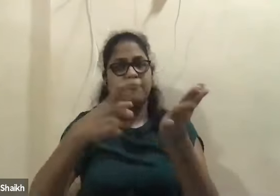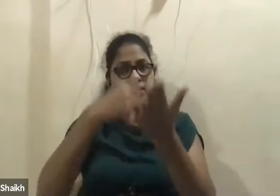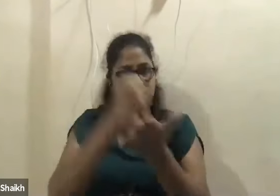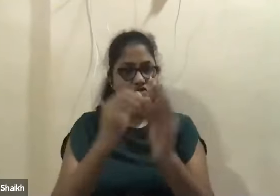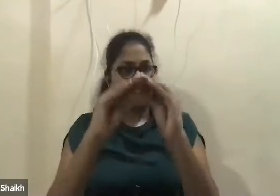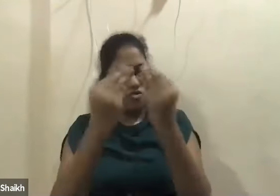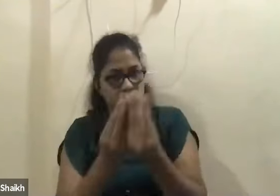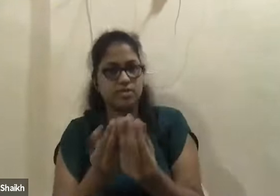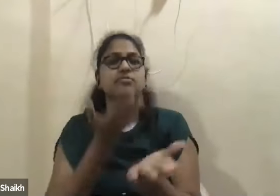application.